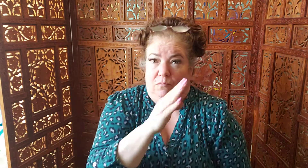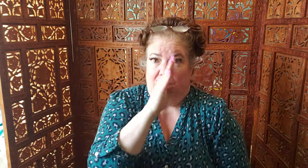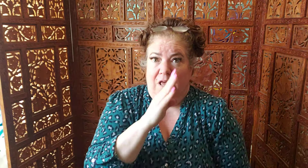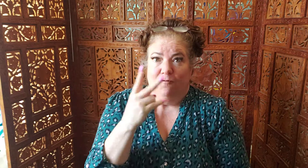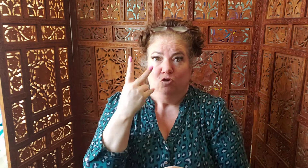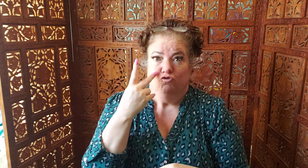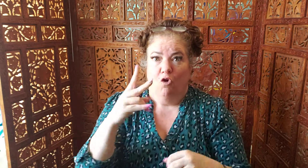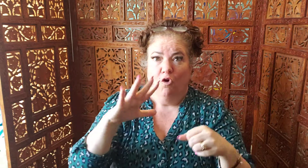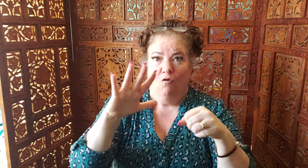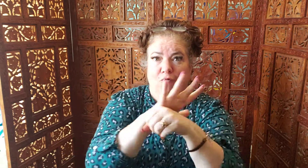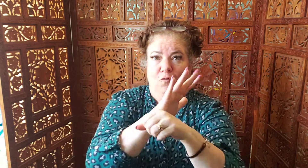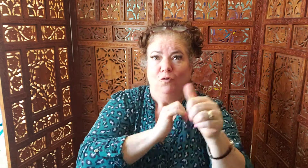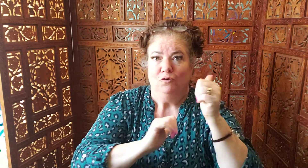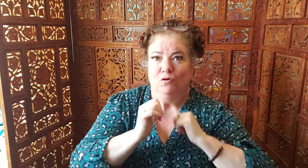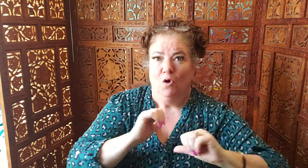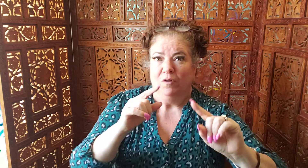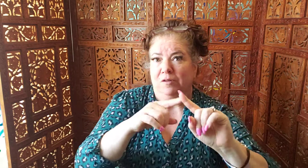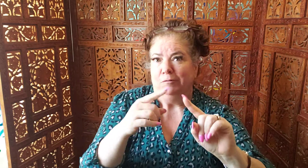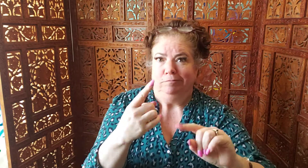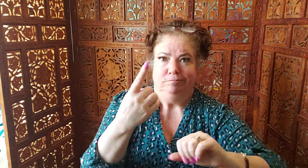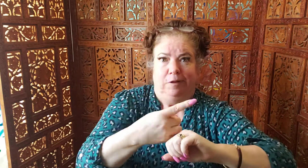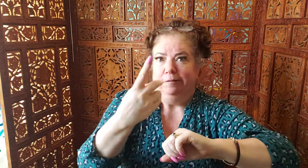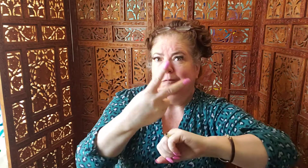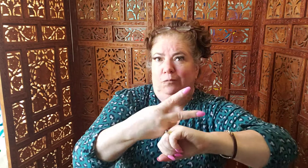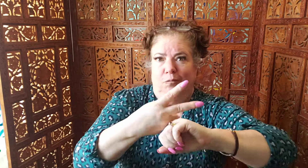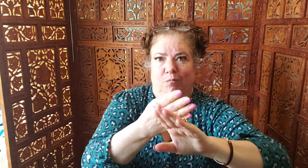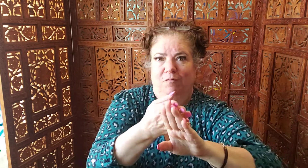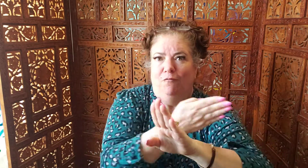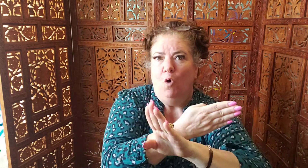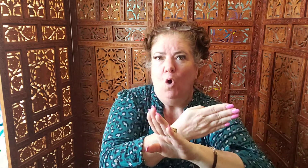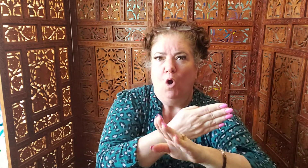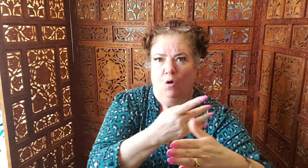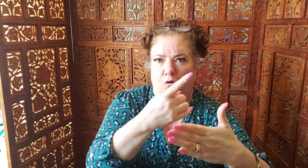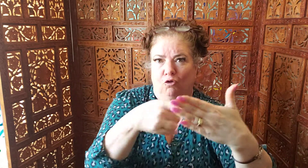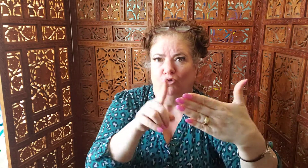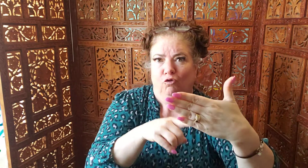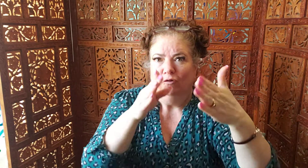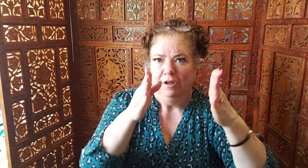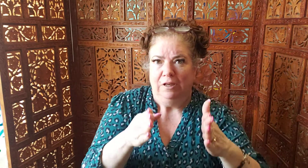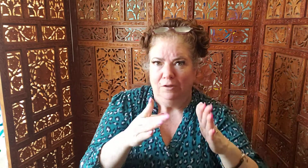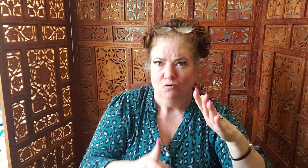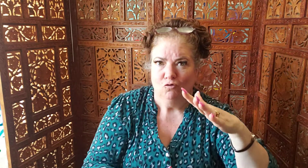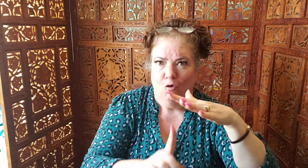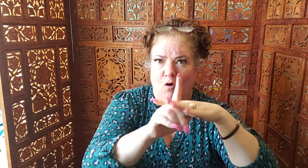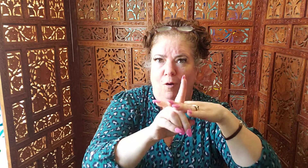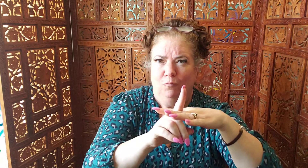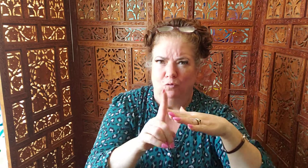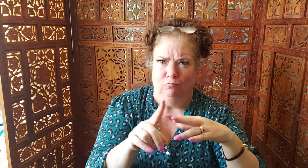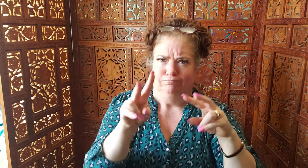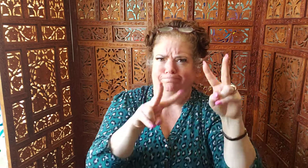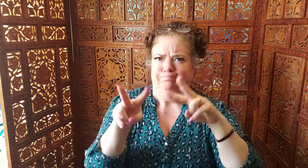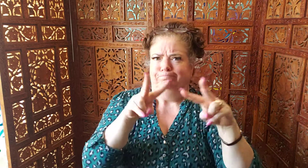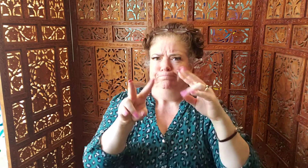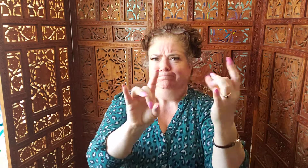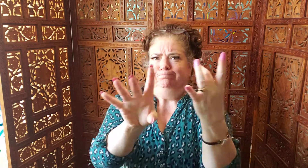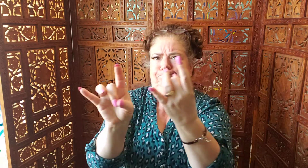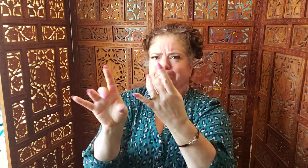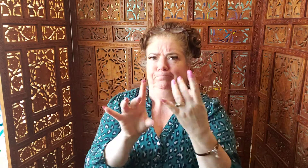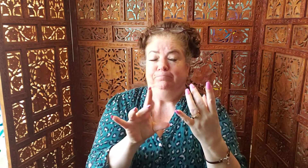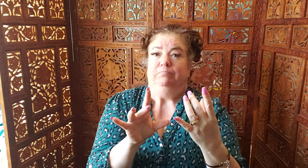light has to show George's intense concentration, his trance-like